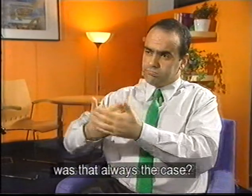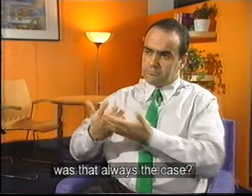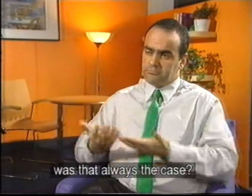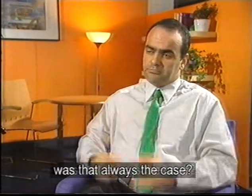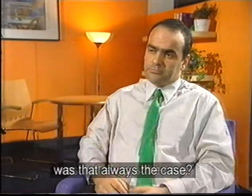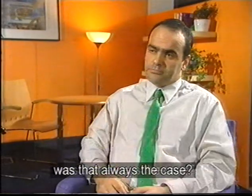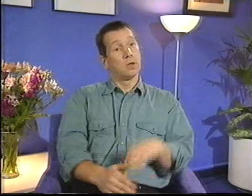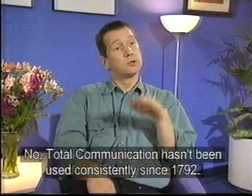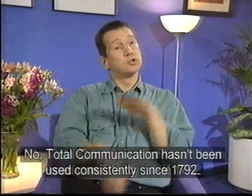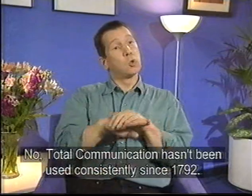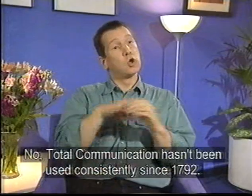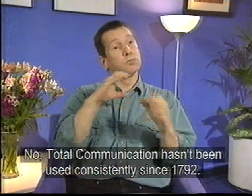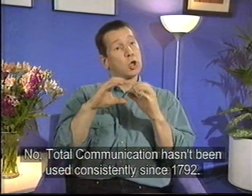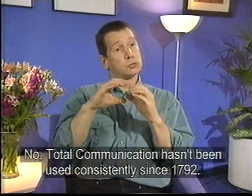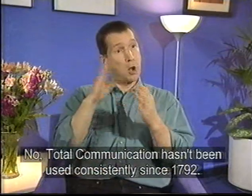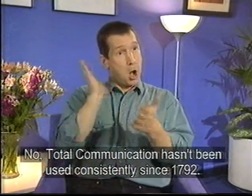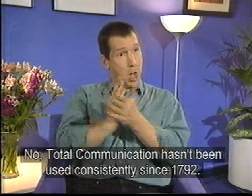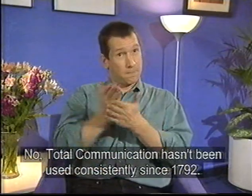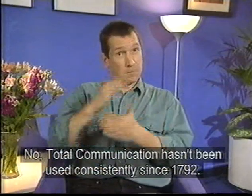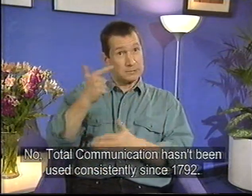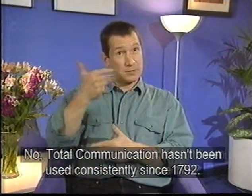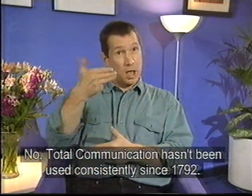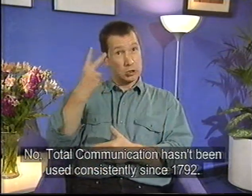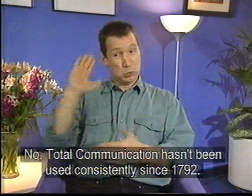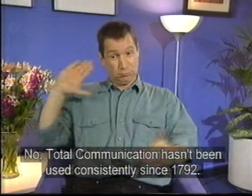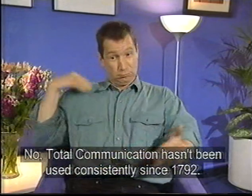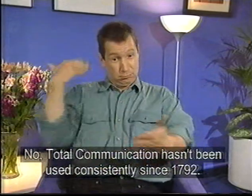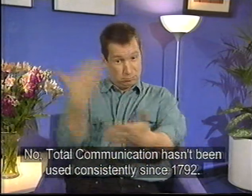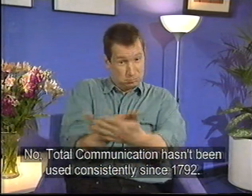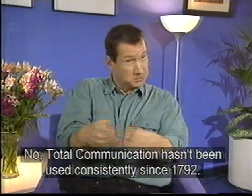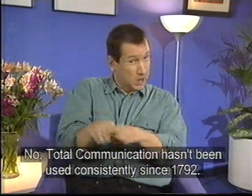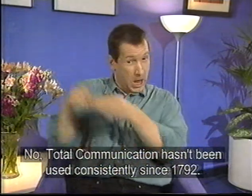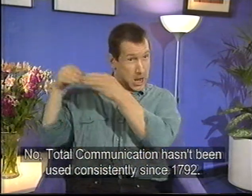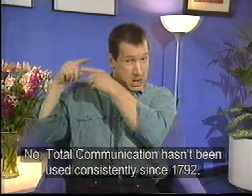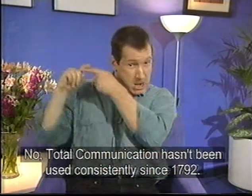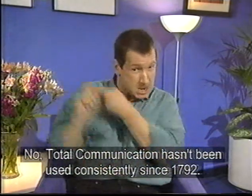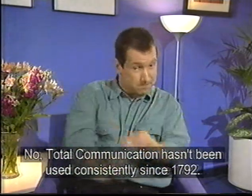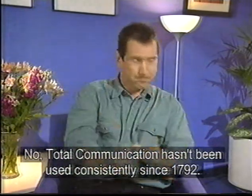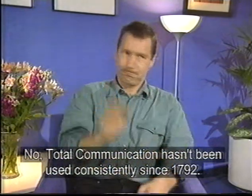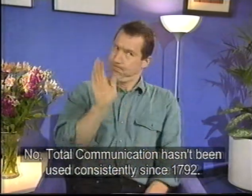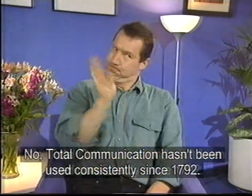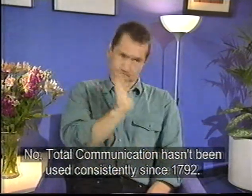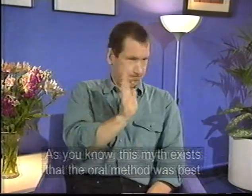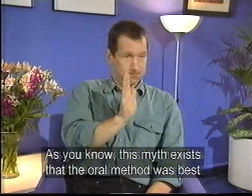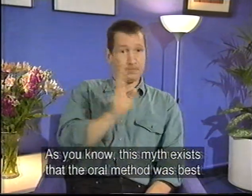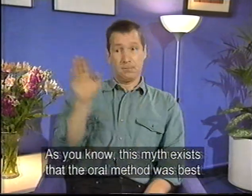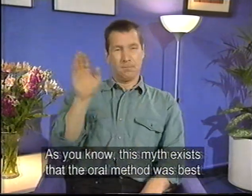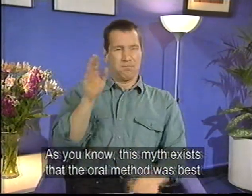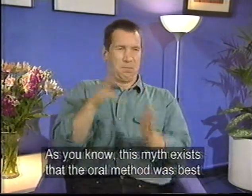case? No, total communication hasn't been used consistently since 1792. As you know, this myth